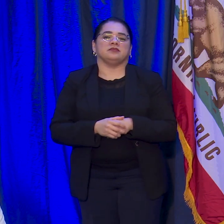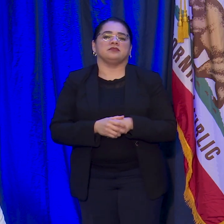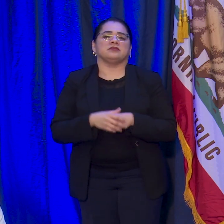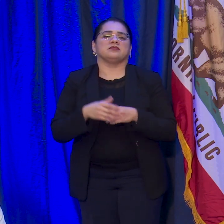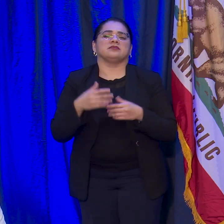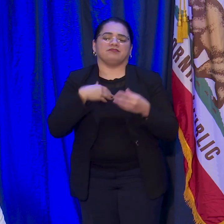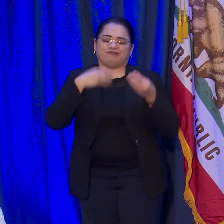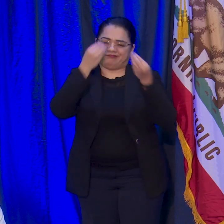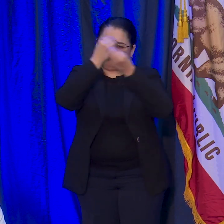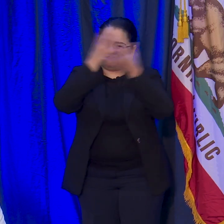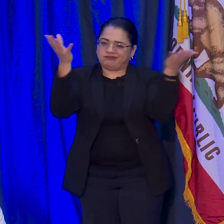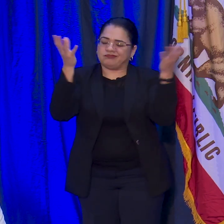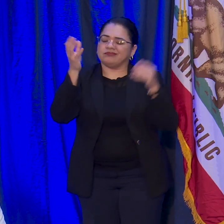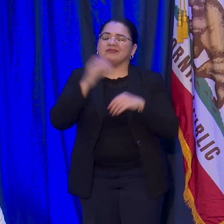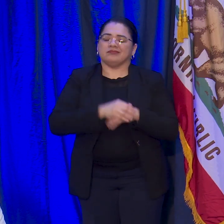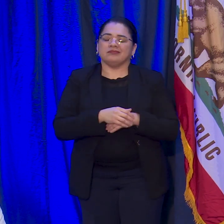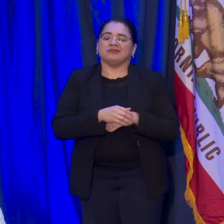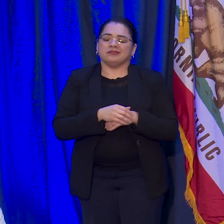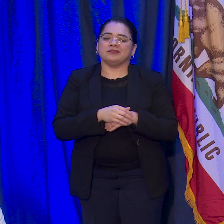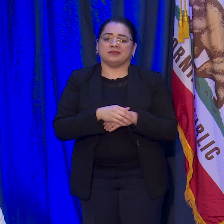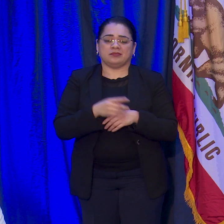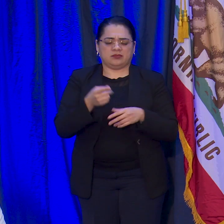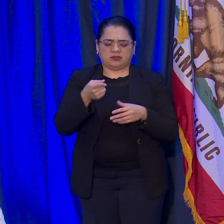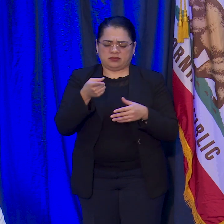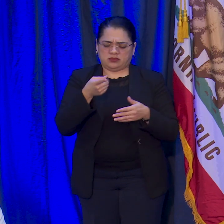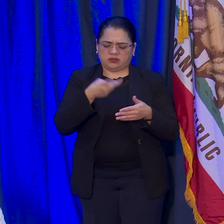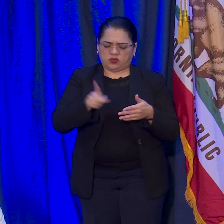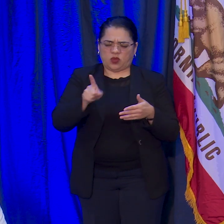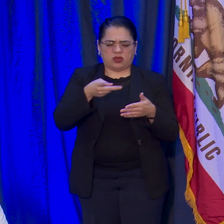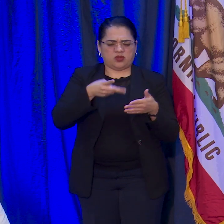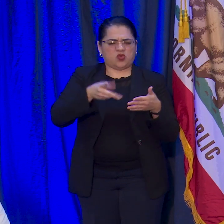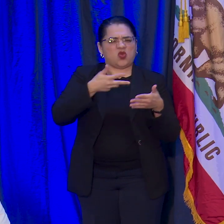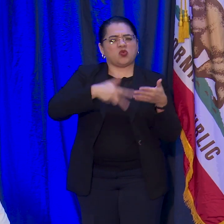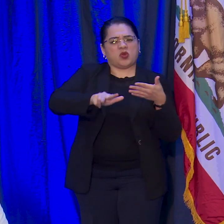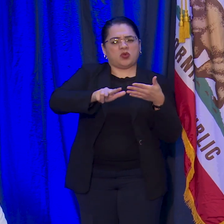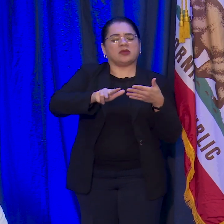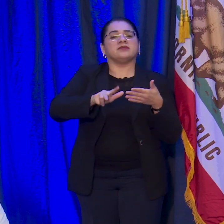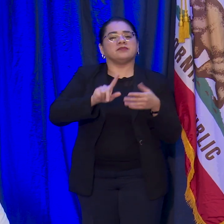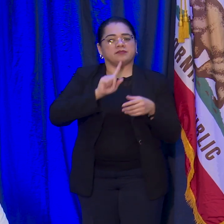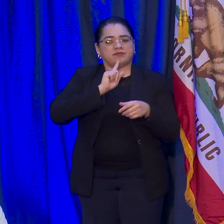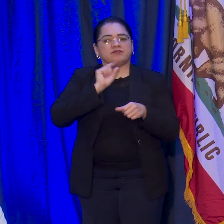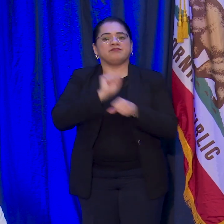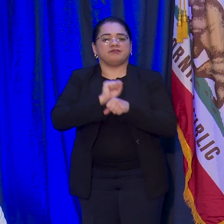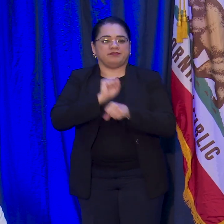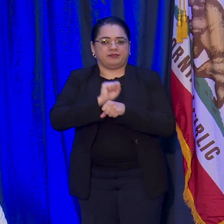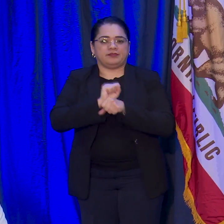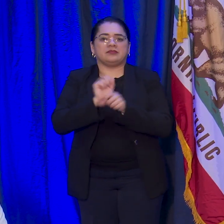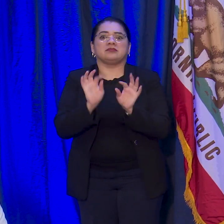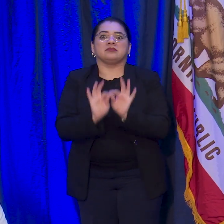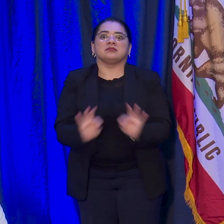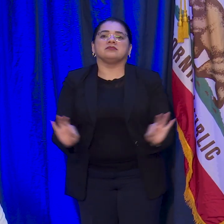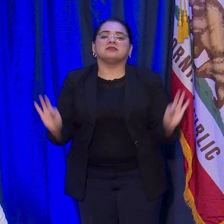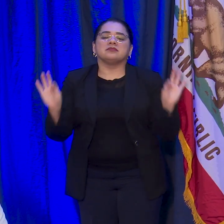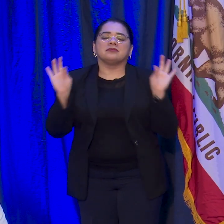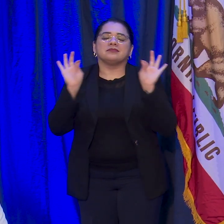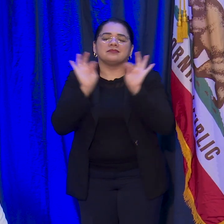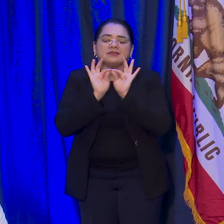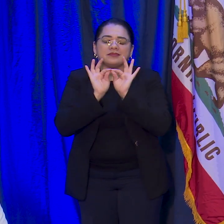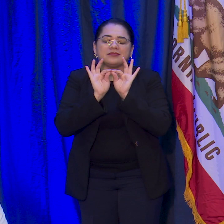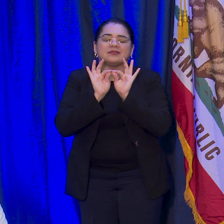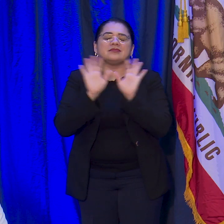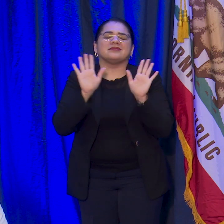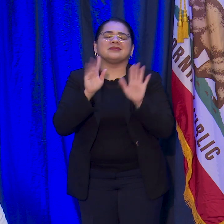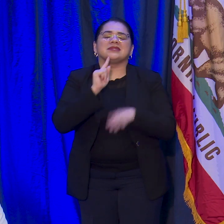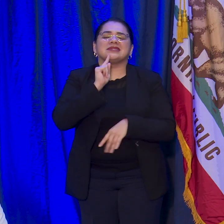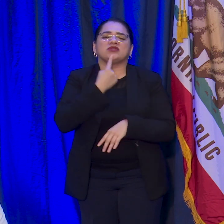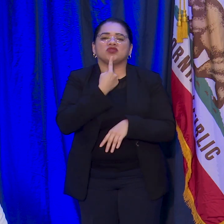Over the course of the next 2 to 3 weeks, we're entering a very critical time for the